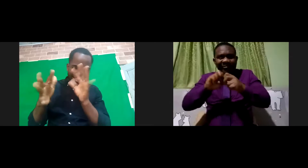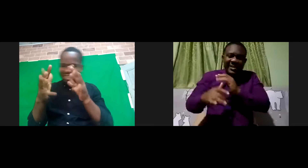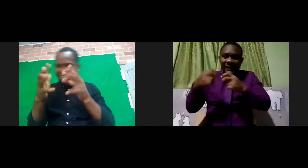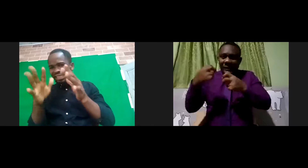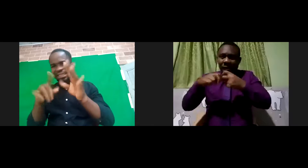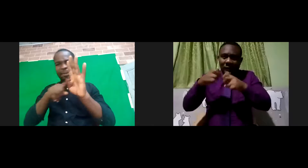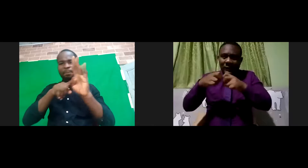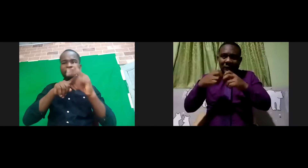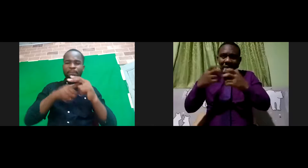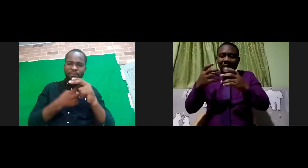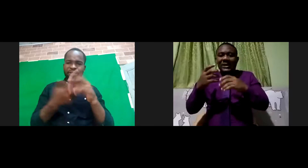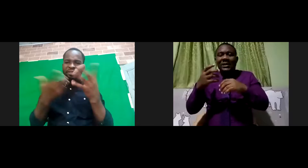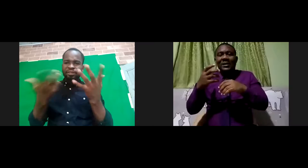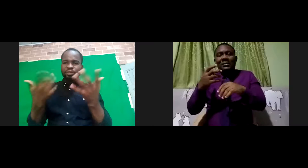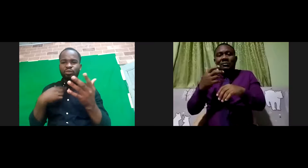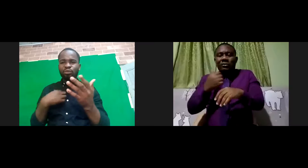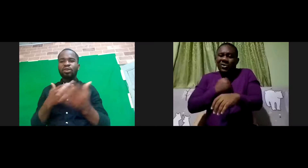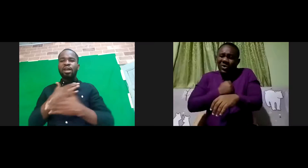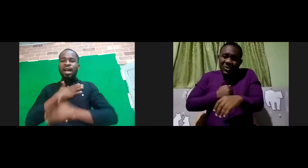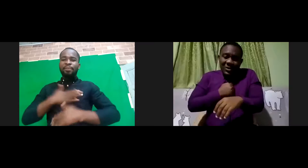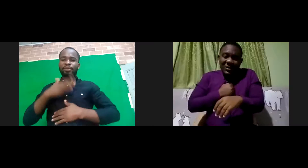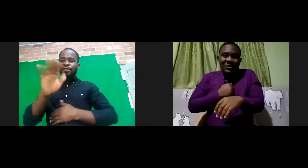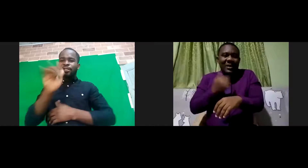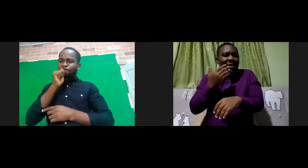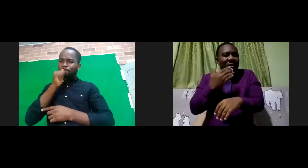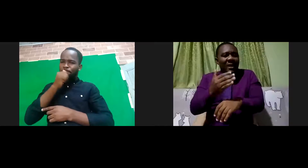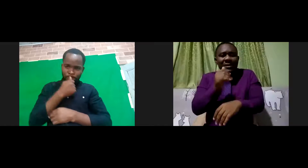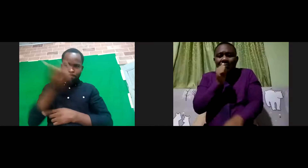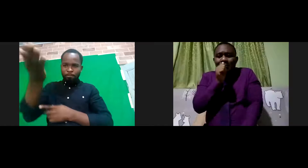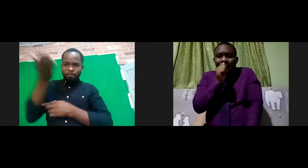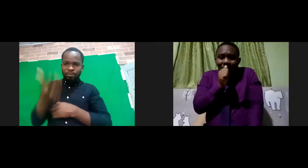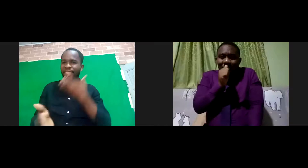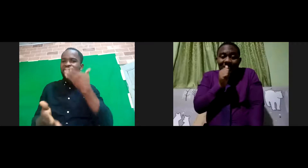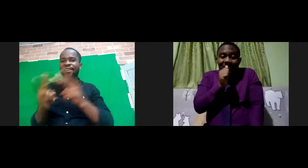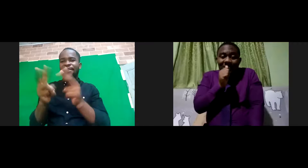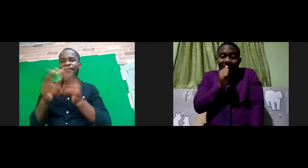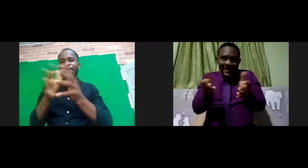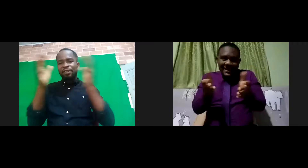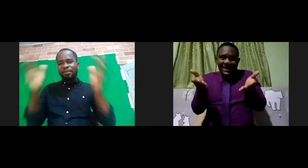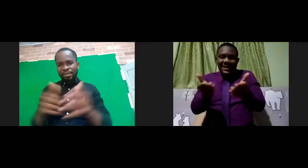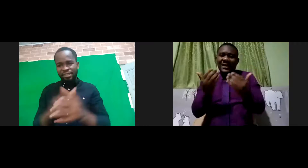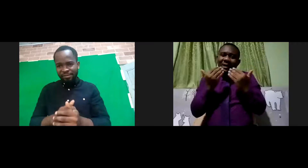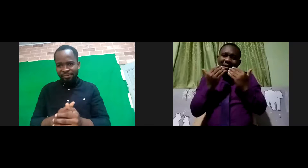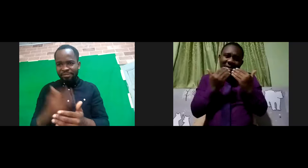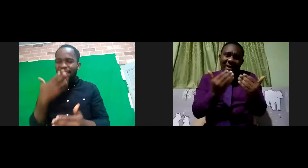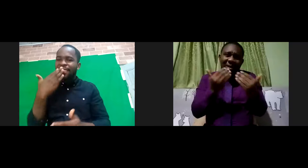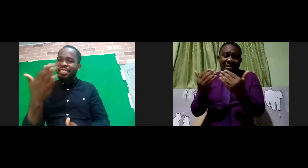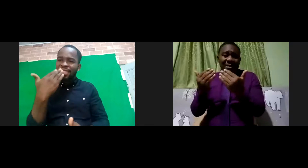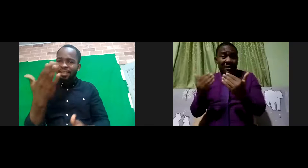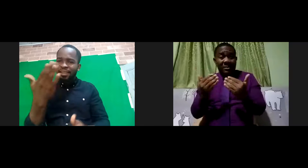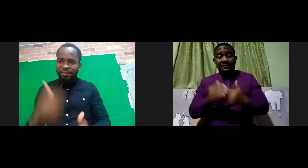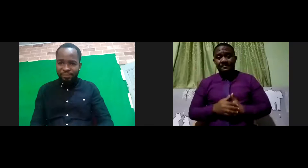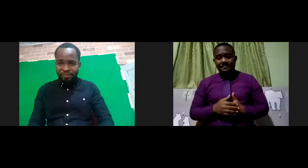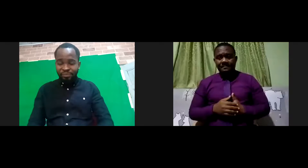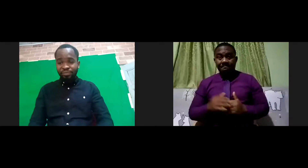beginning. And we really appreciate your patience and your presence. Thank you all very much. Okay, so we move on